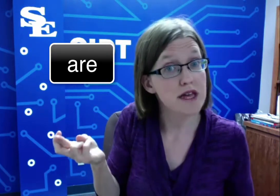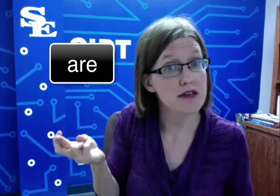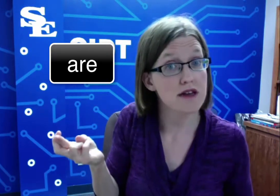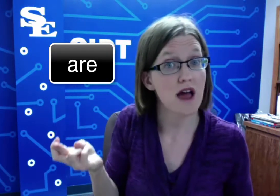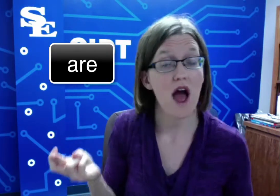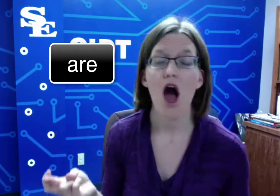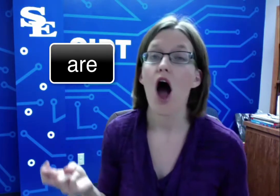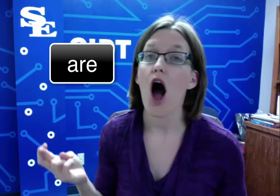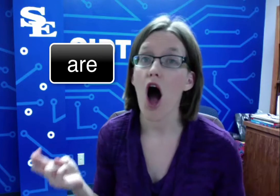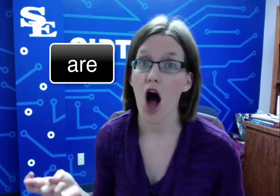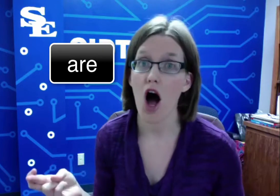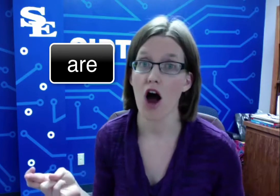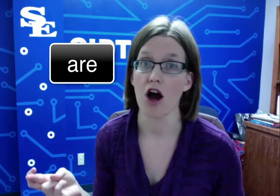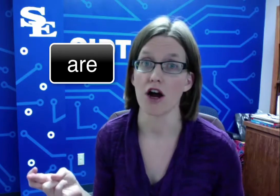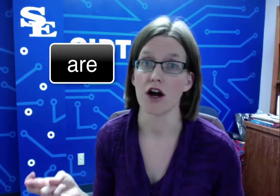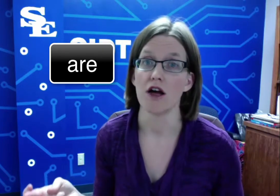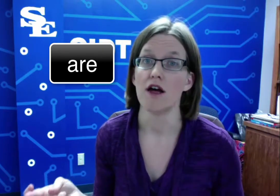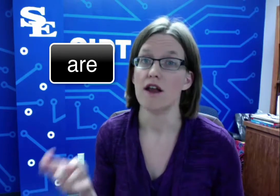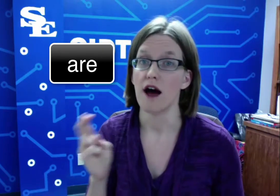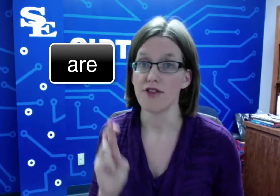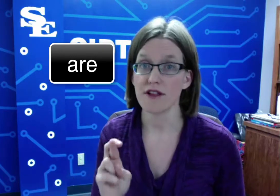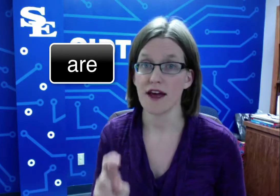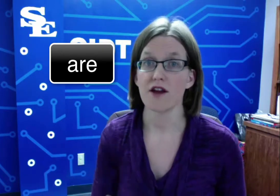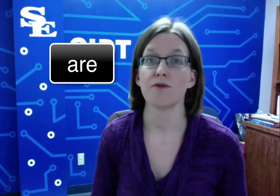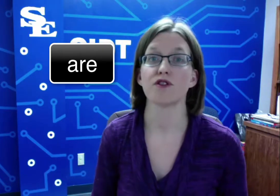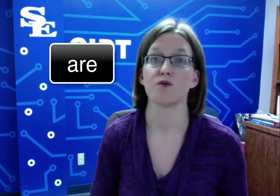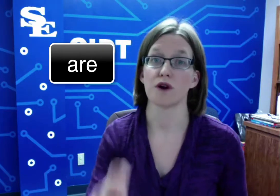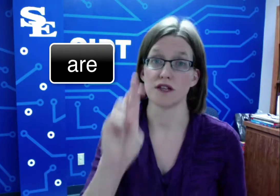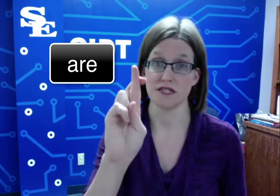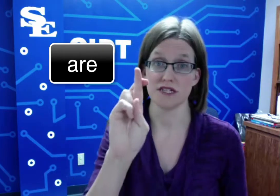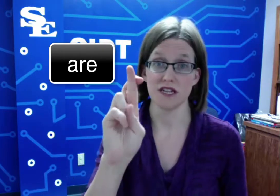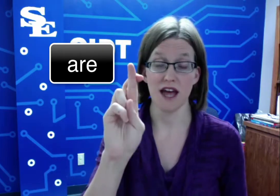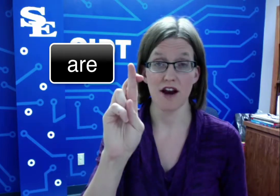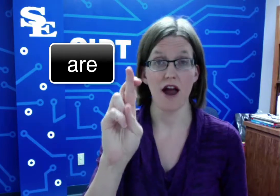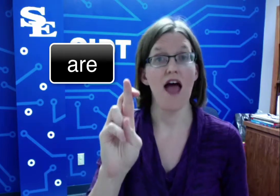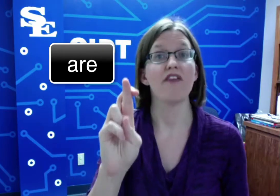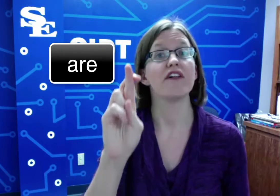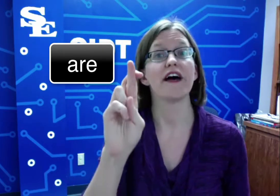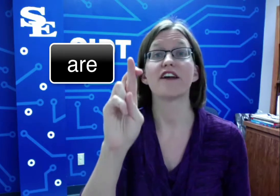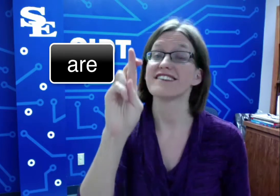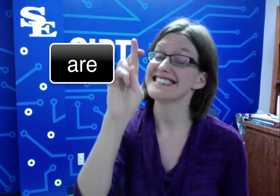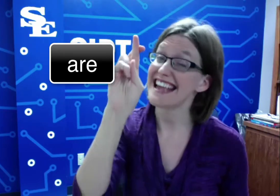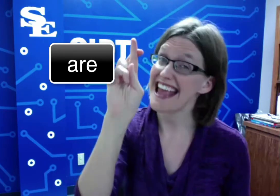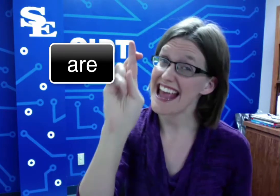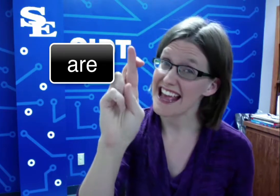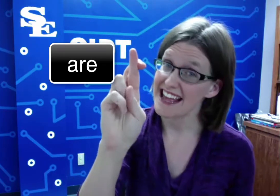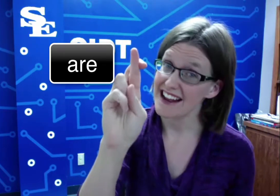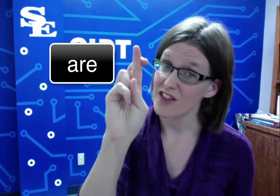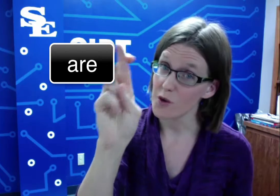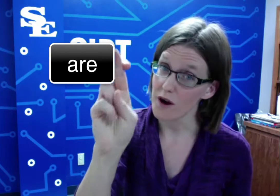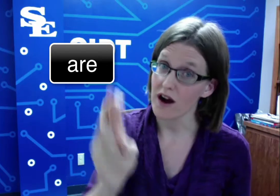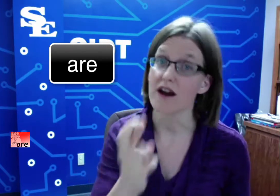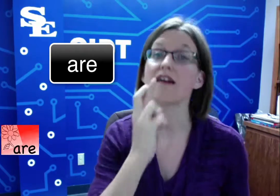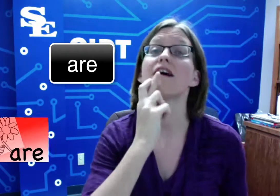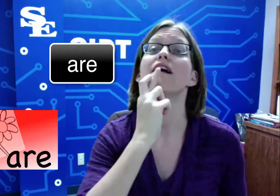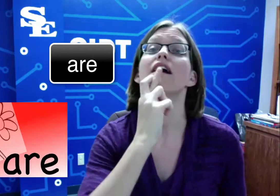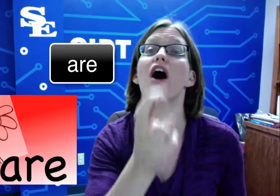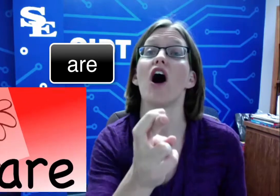coming? R. Not the letter, but the word. This is the letter, and the letter is in the word